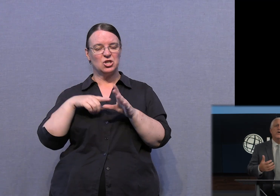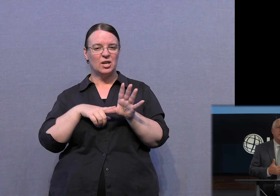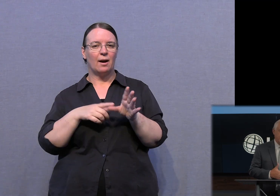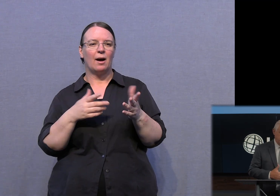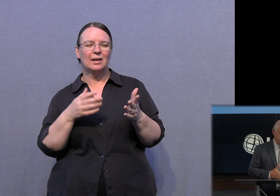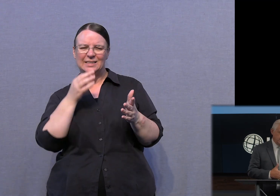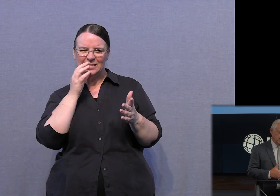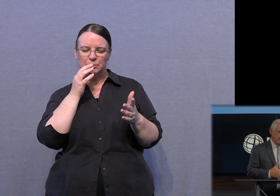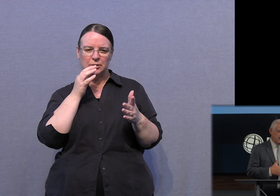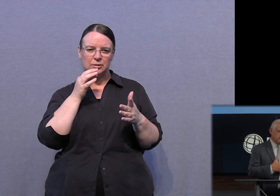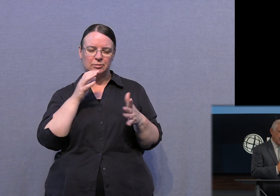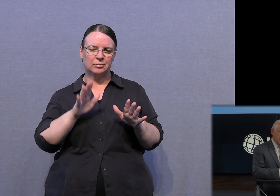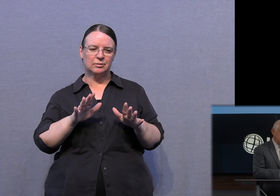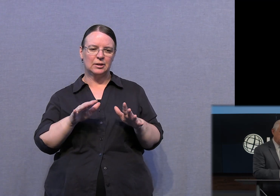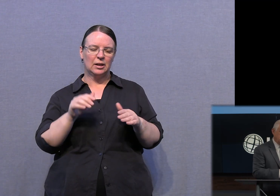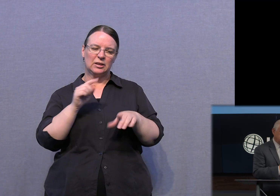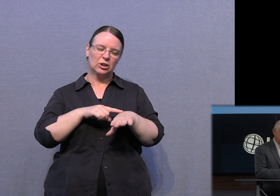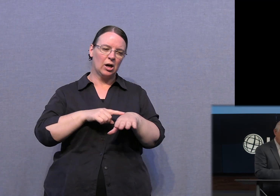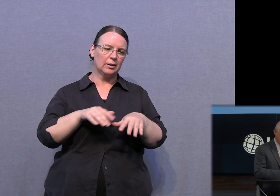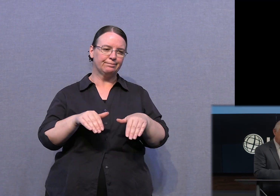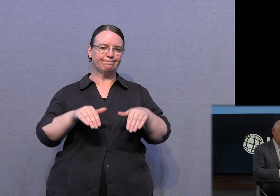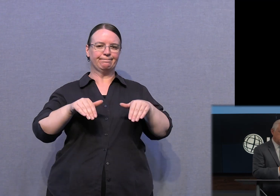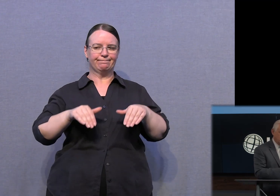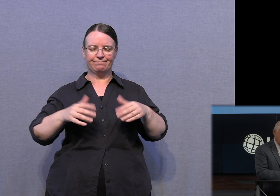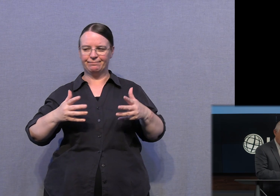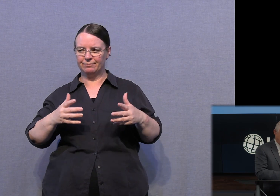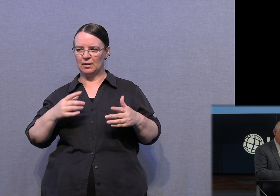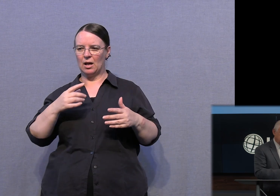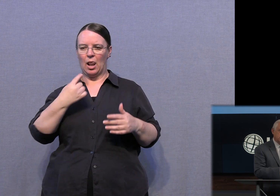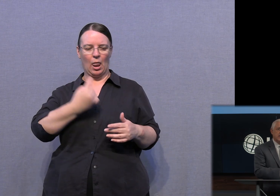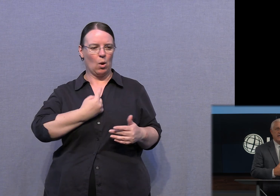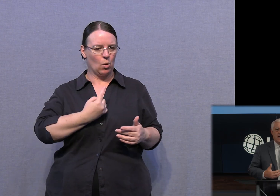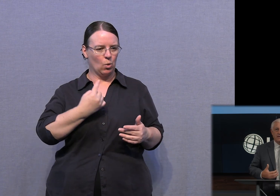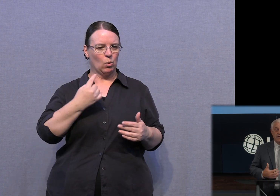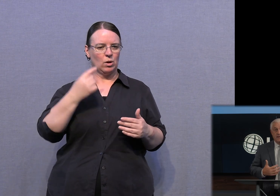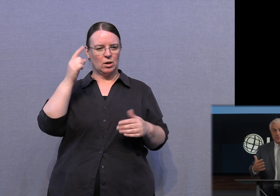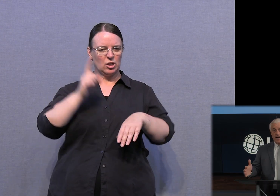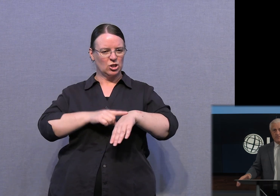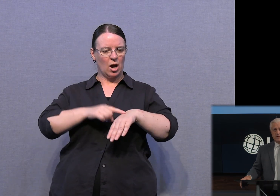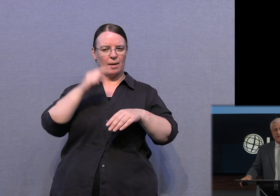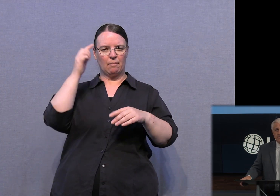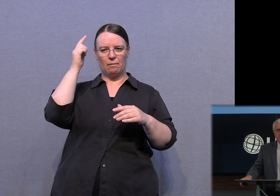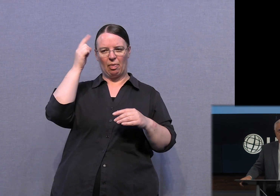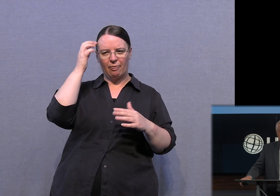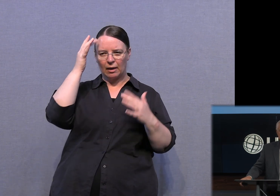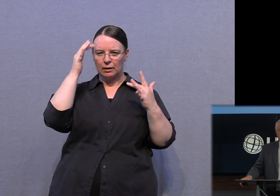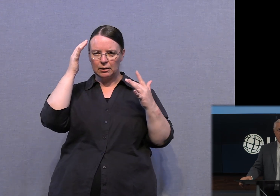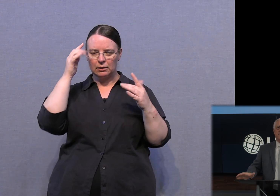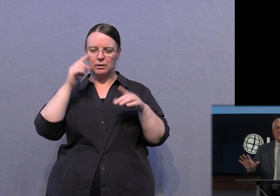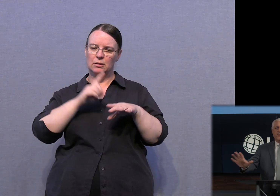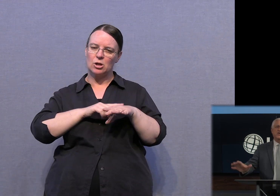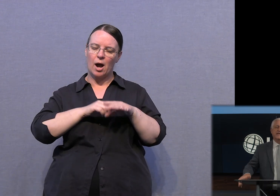a little regrouping, a little time to think, to pray, to seek God, perhaps some time